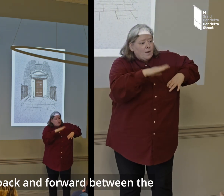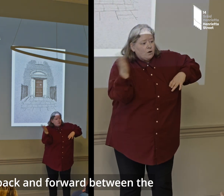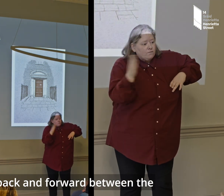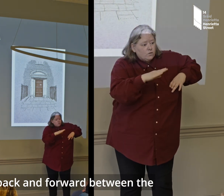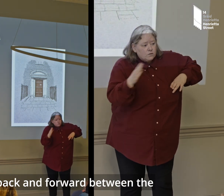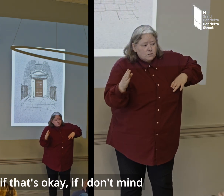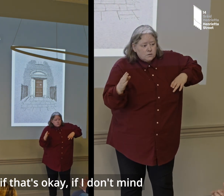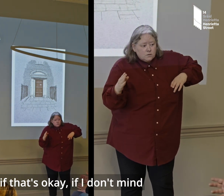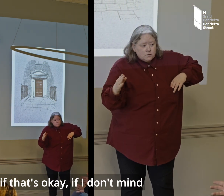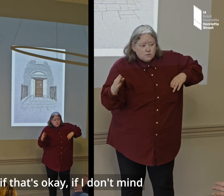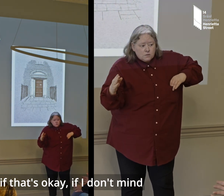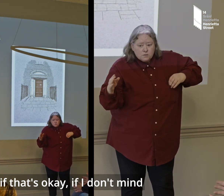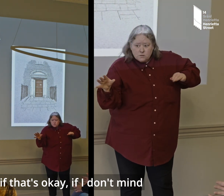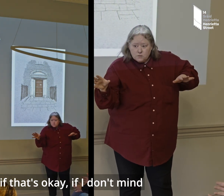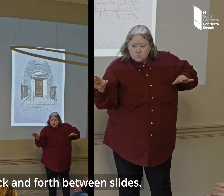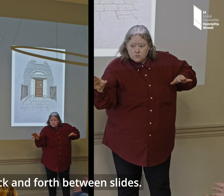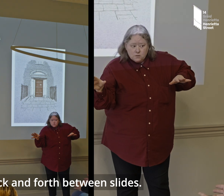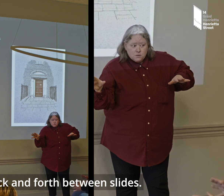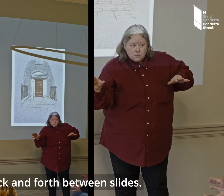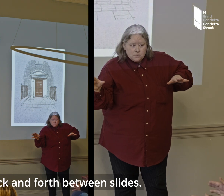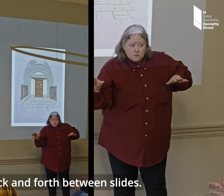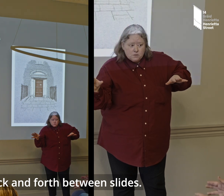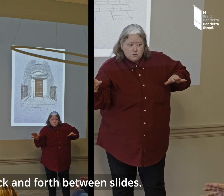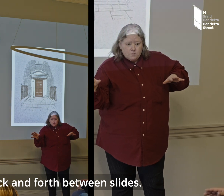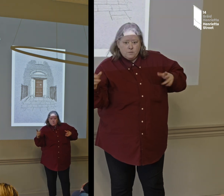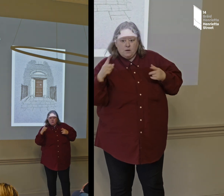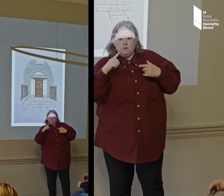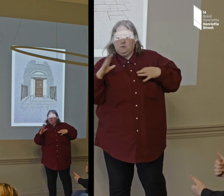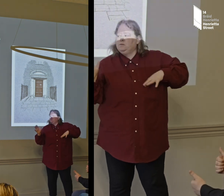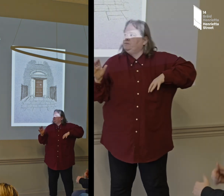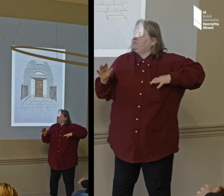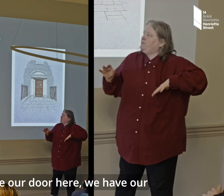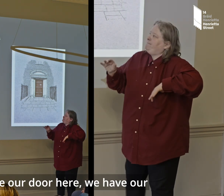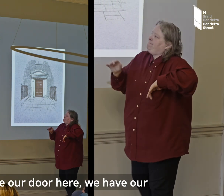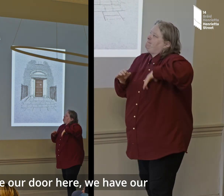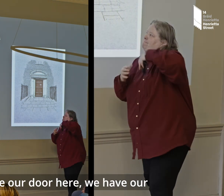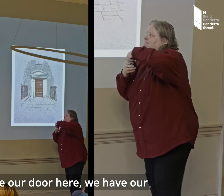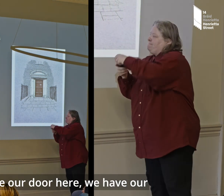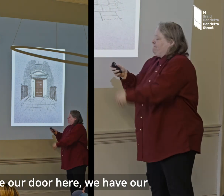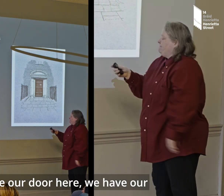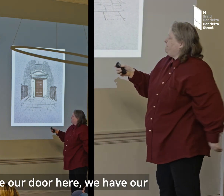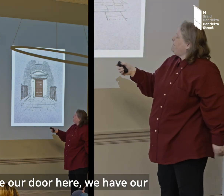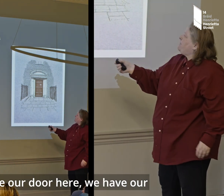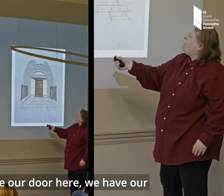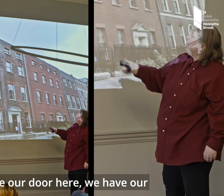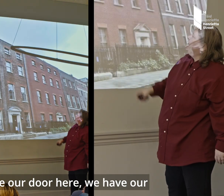and forward between the pictures, if that's okay, if I don't mind going back and forth between slides. Okay.